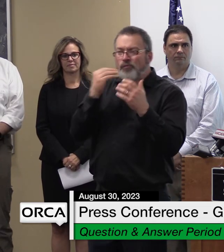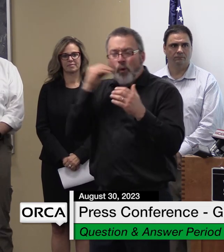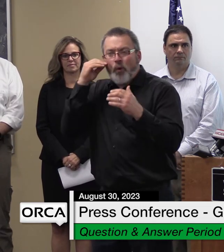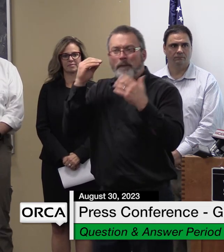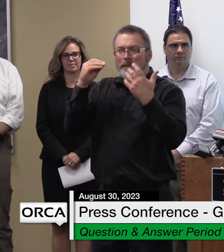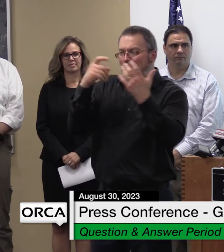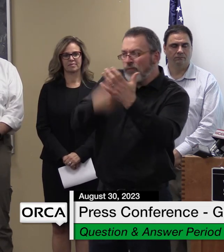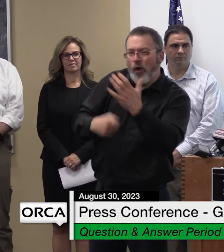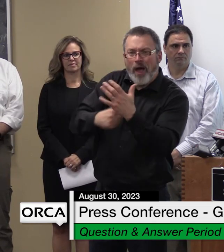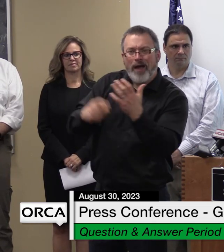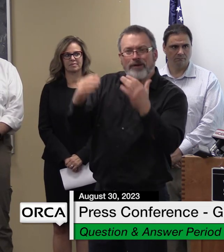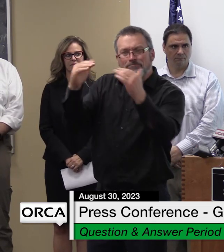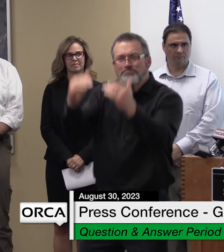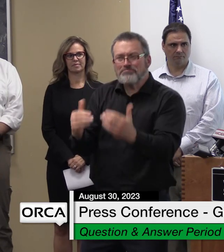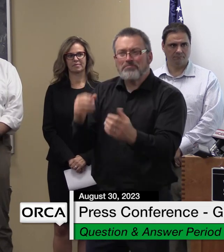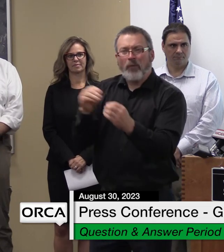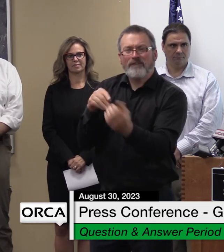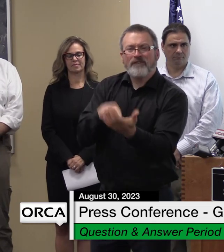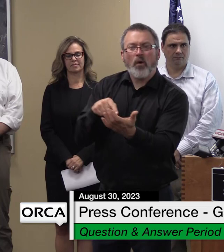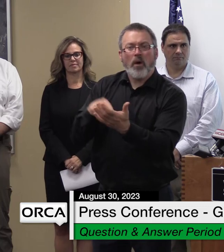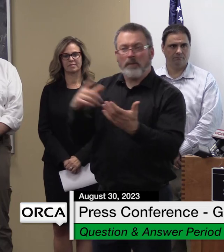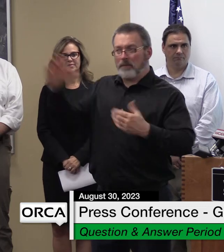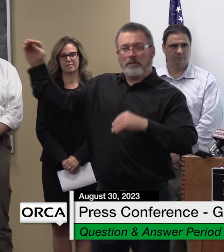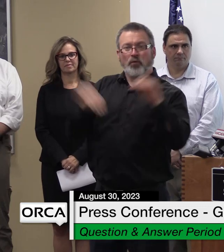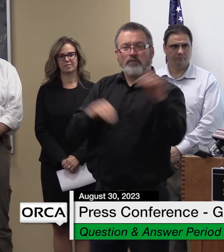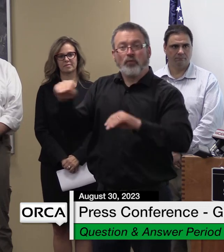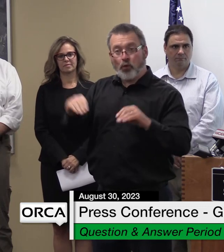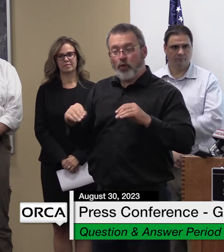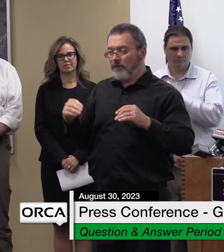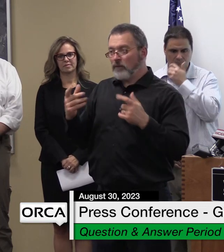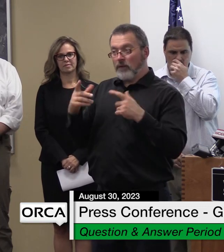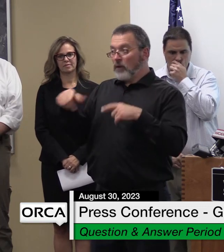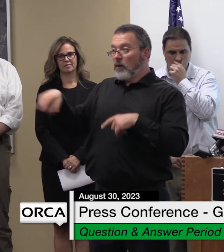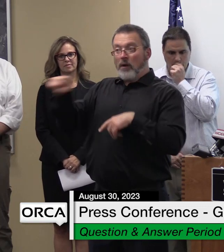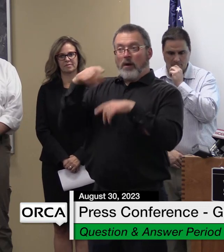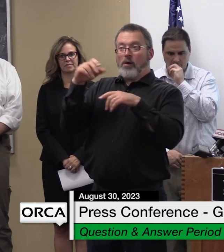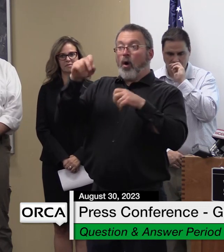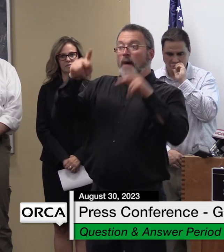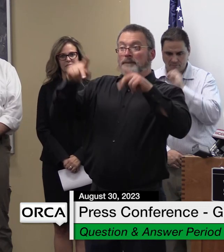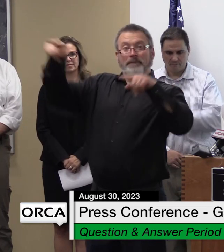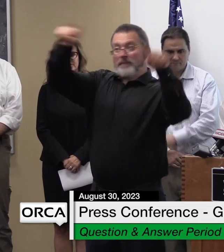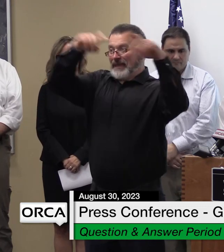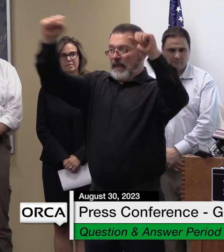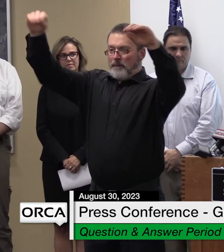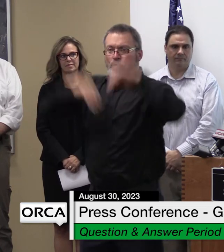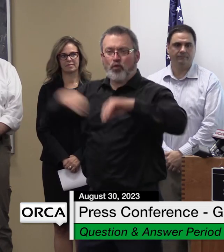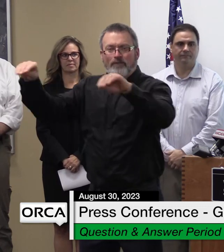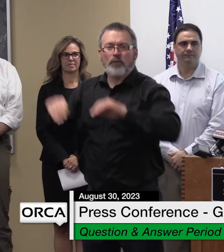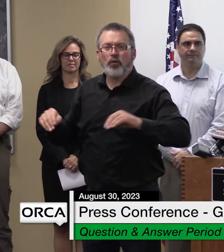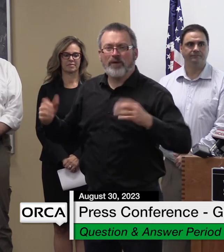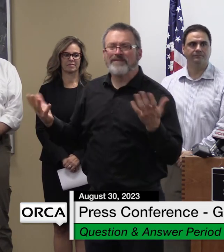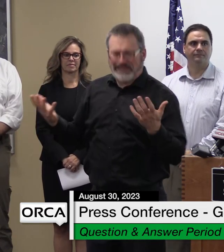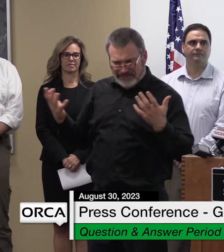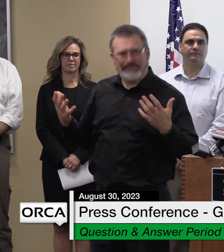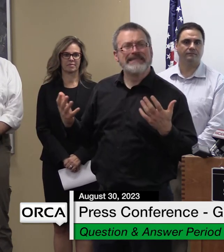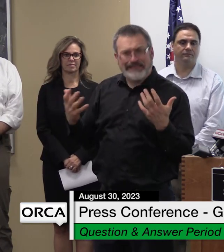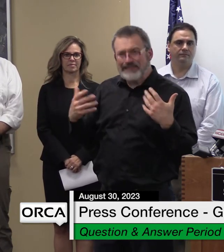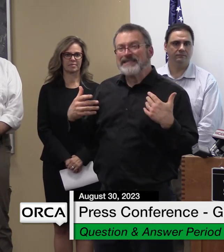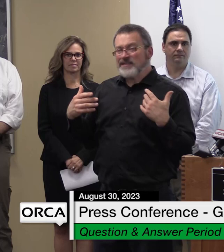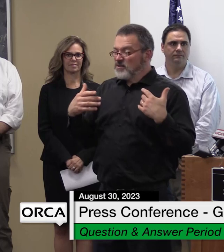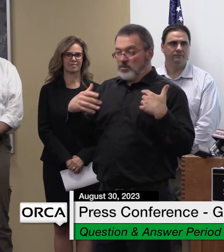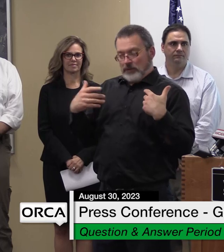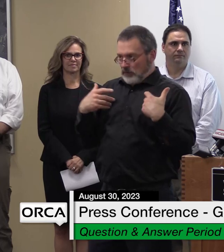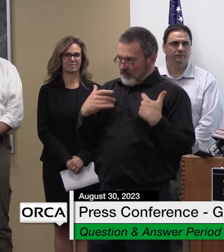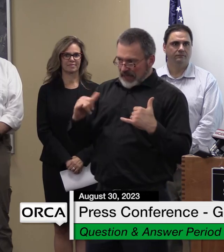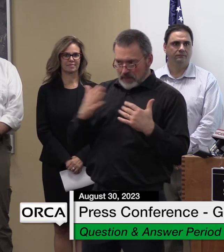preventing people from moving to Vermont to live. And so I'll continue to make the case, but